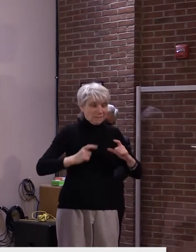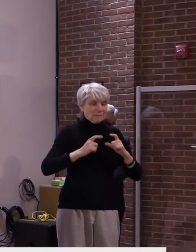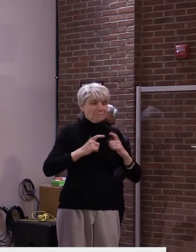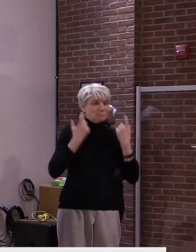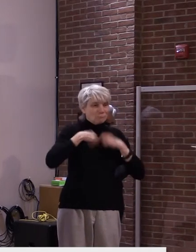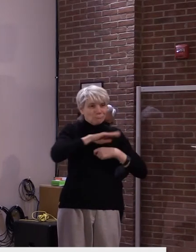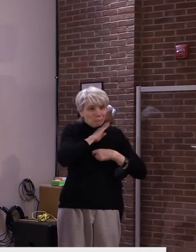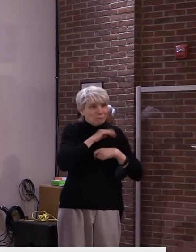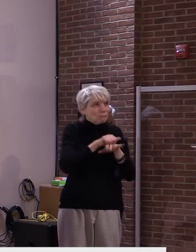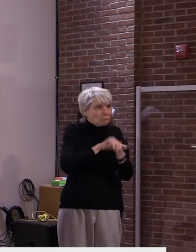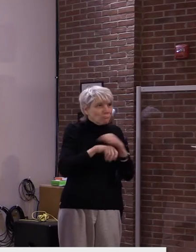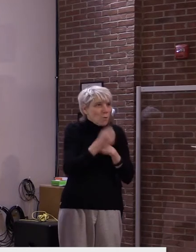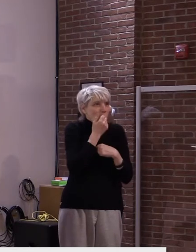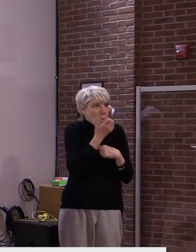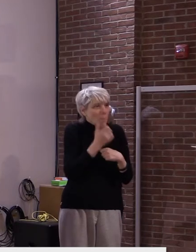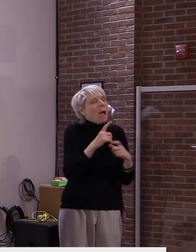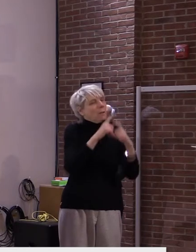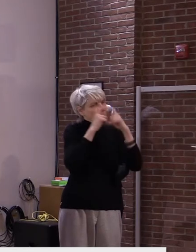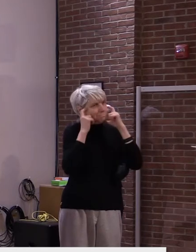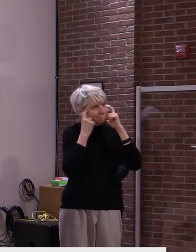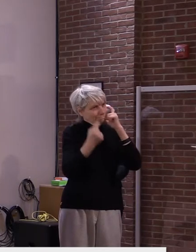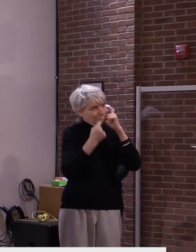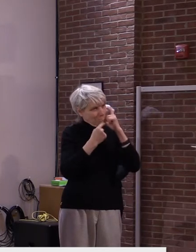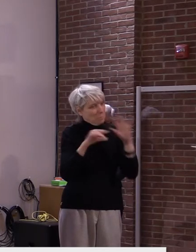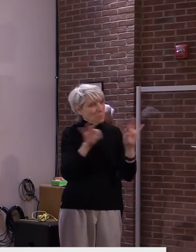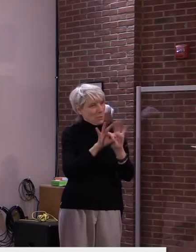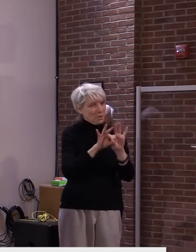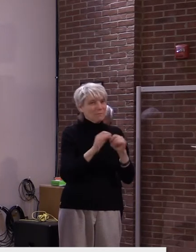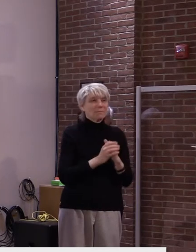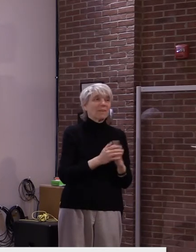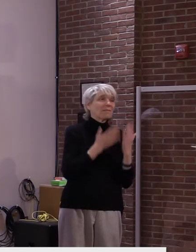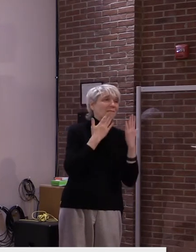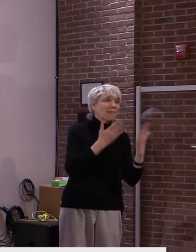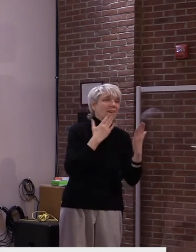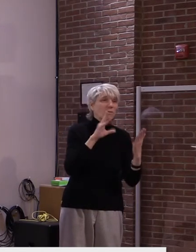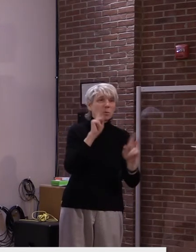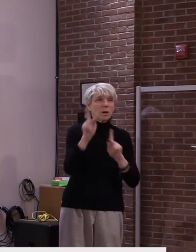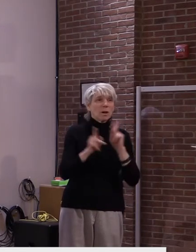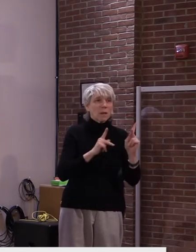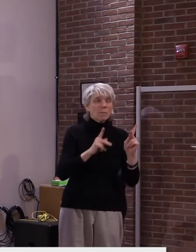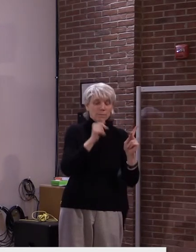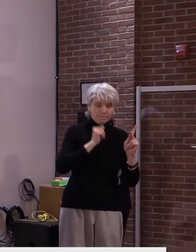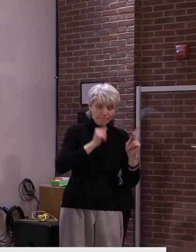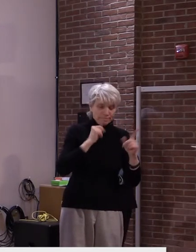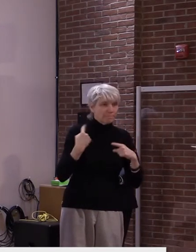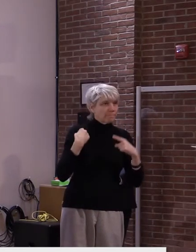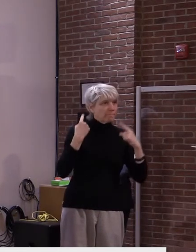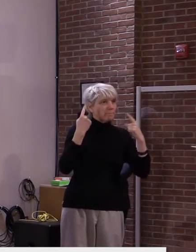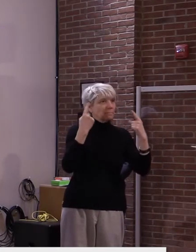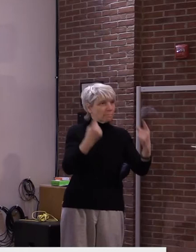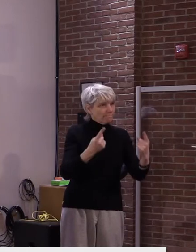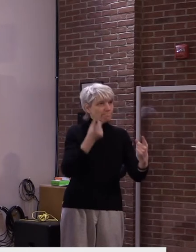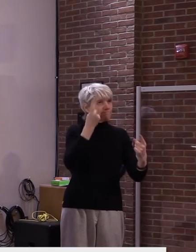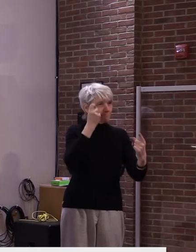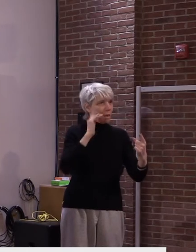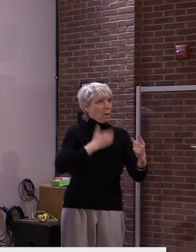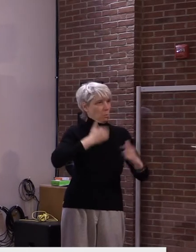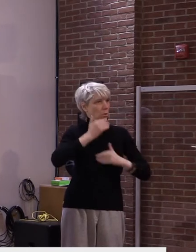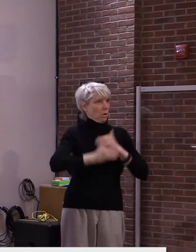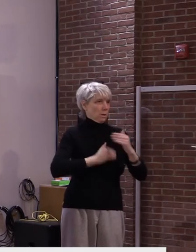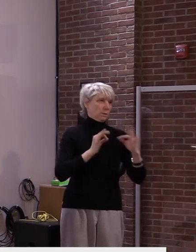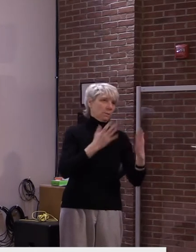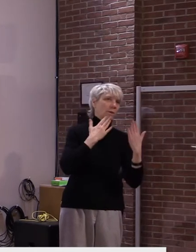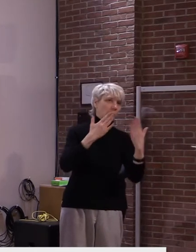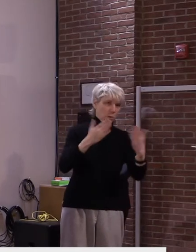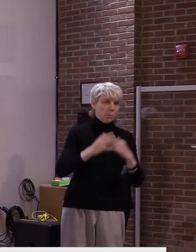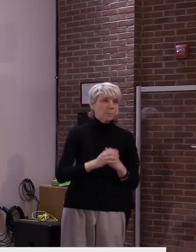mask. We again thank Vermonters for their patience and understanding. And remember, and I think the governor said it very well on